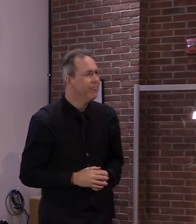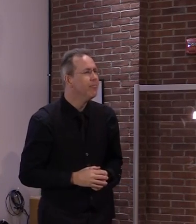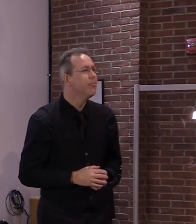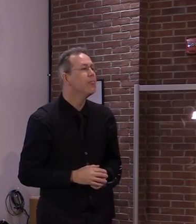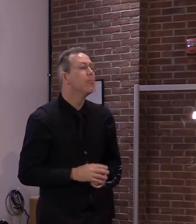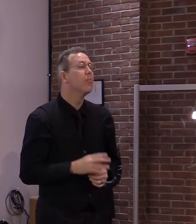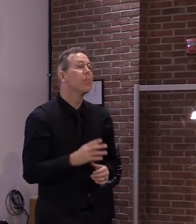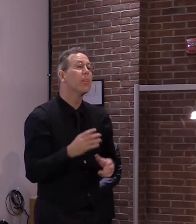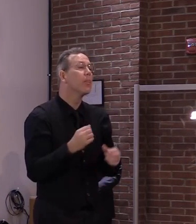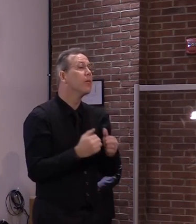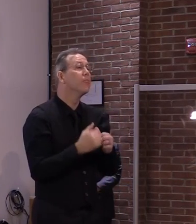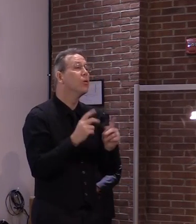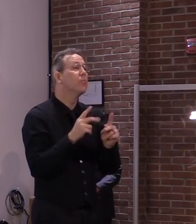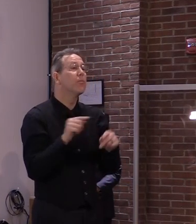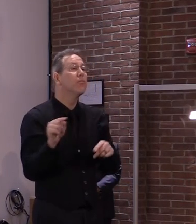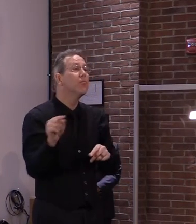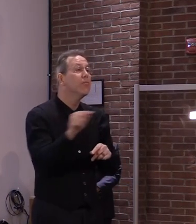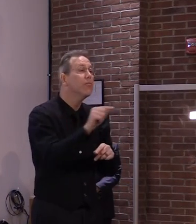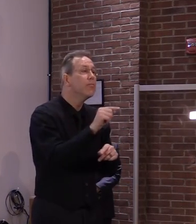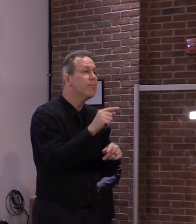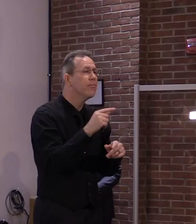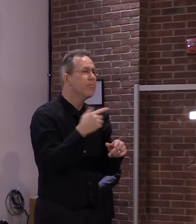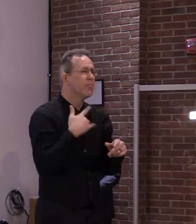the ones for more severe illness.